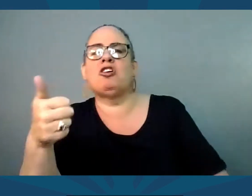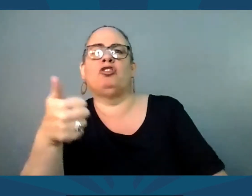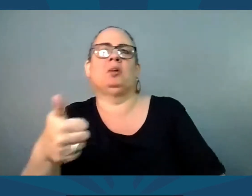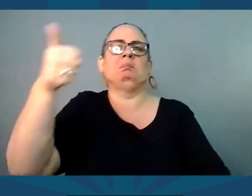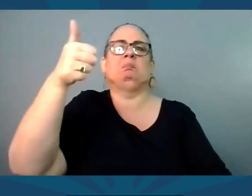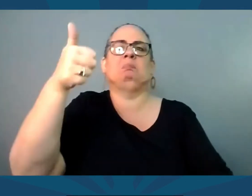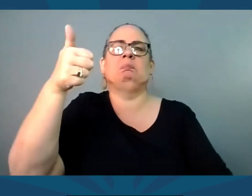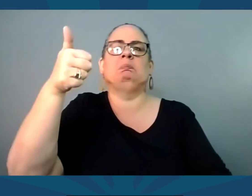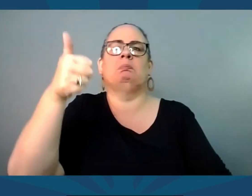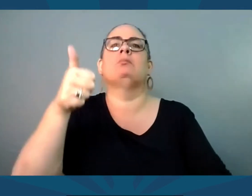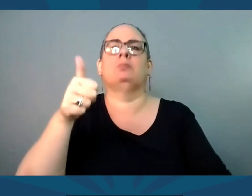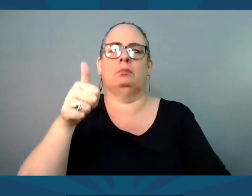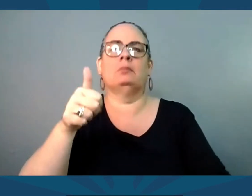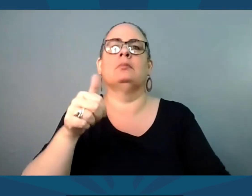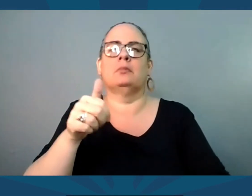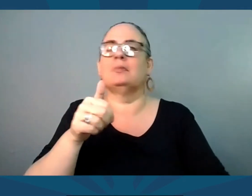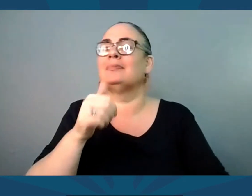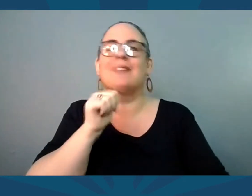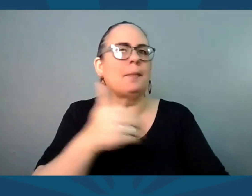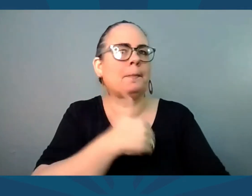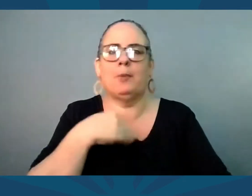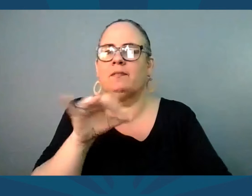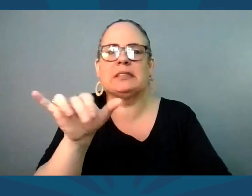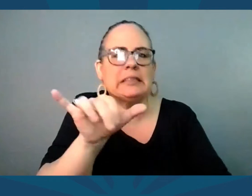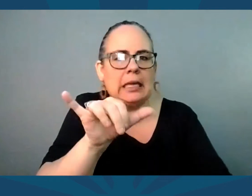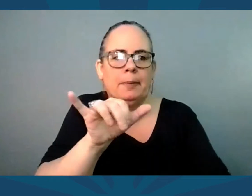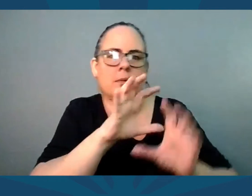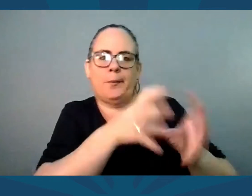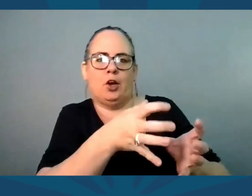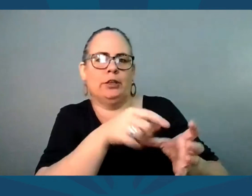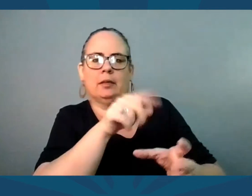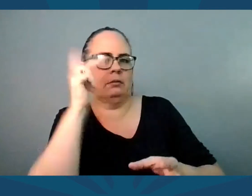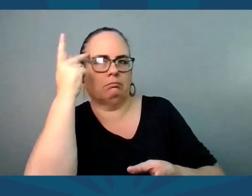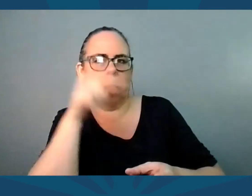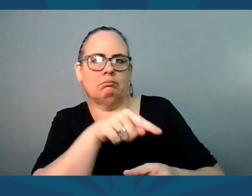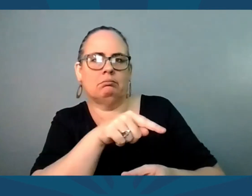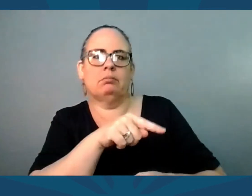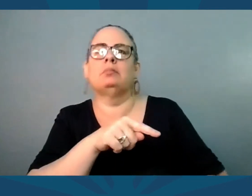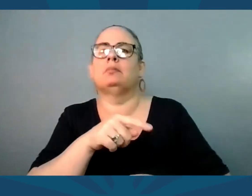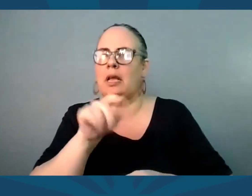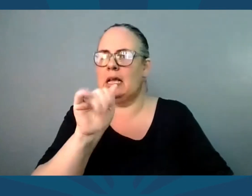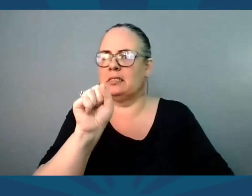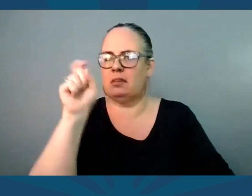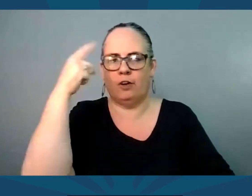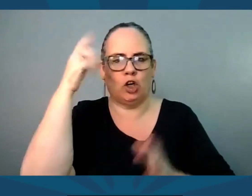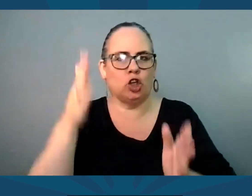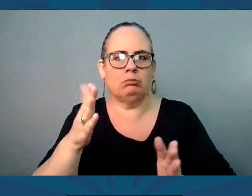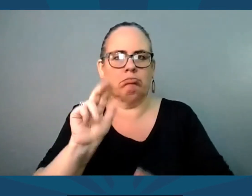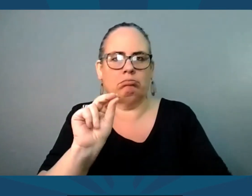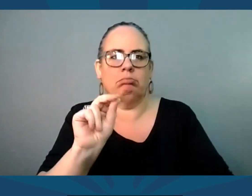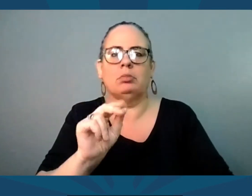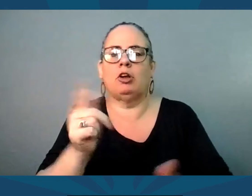The governor and the highest ranking official holding a statewide office, who is not a member of